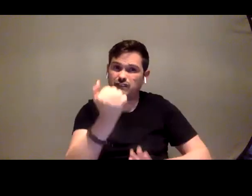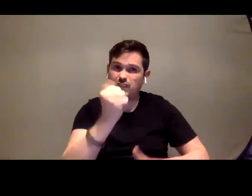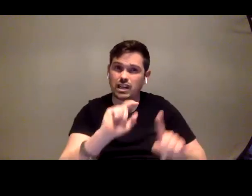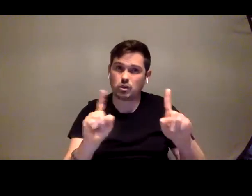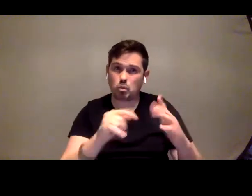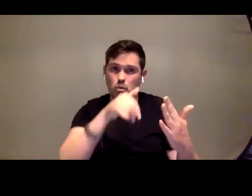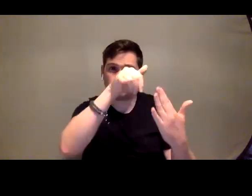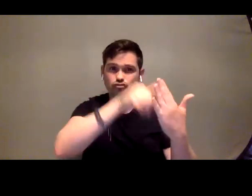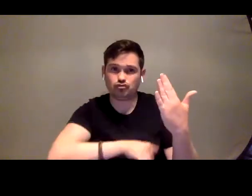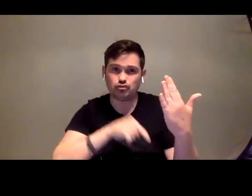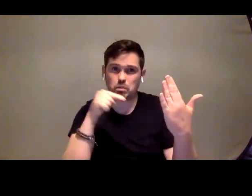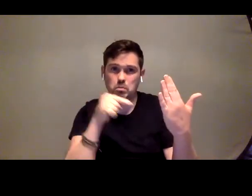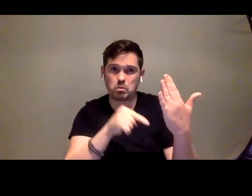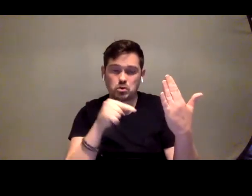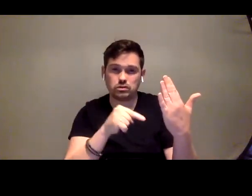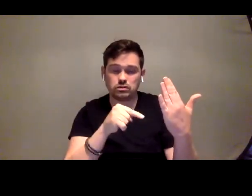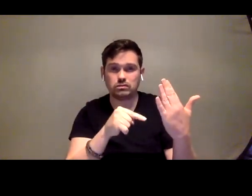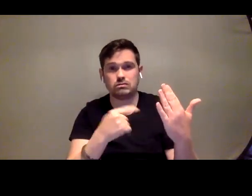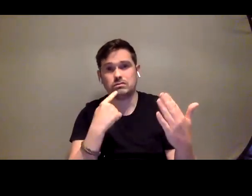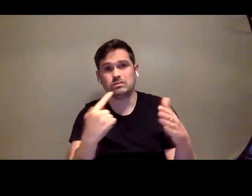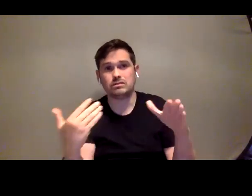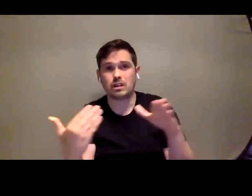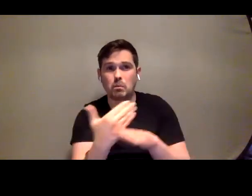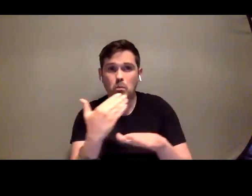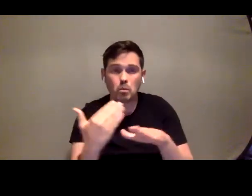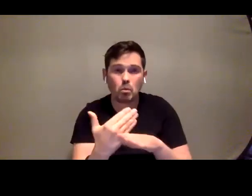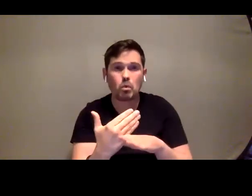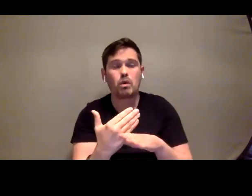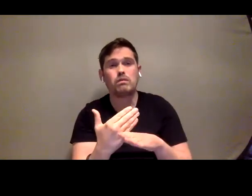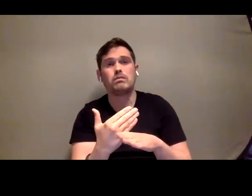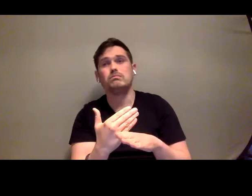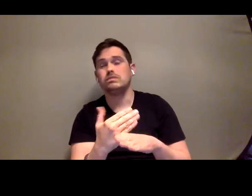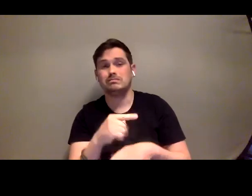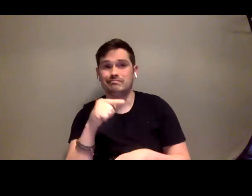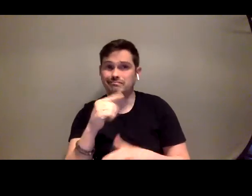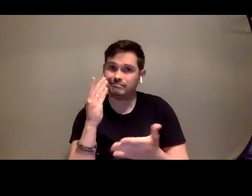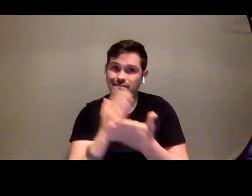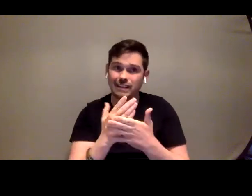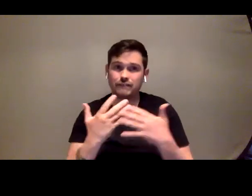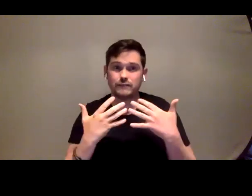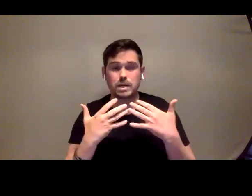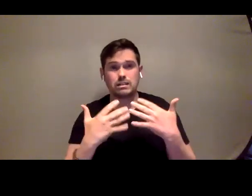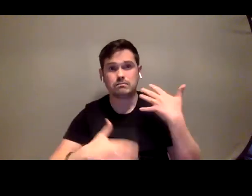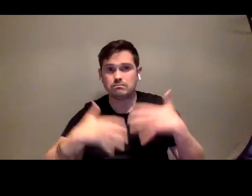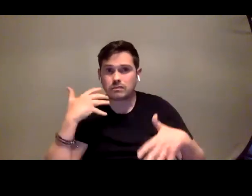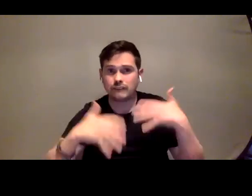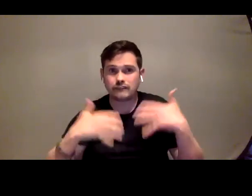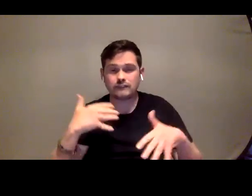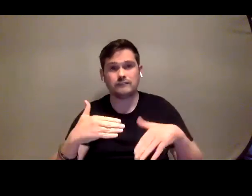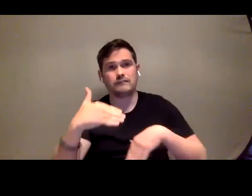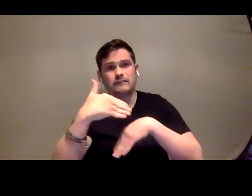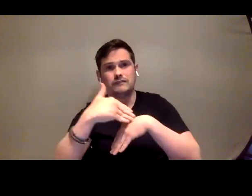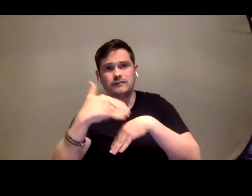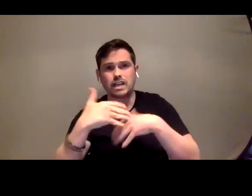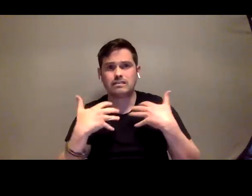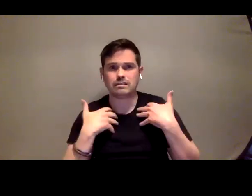where how employment and lack of employment has been harming health in the UK, particularly over the last decade. Over the last